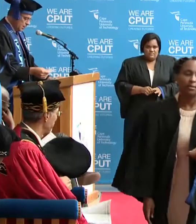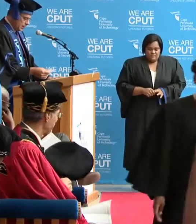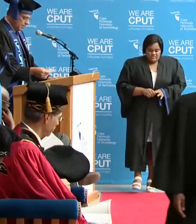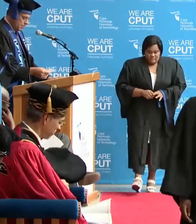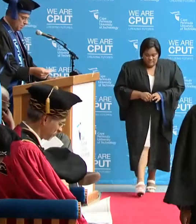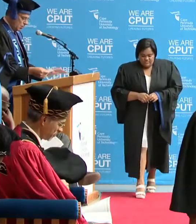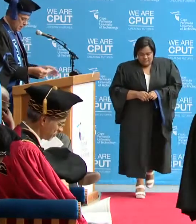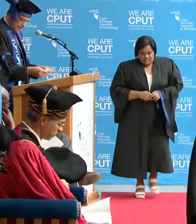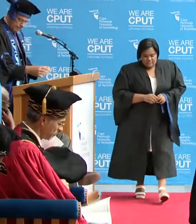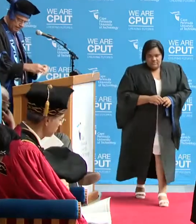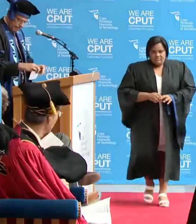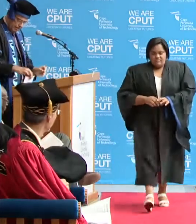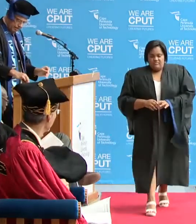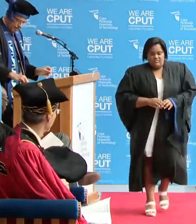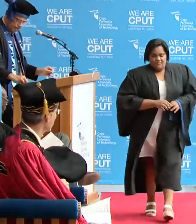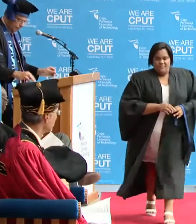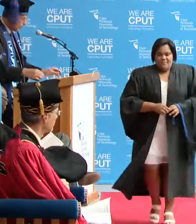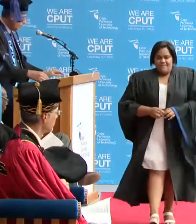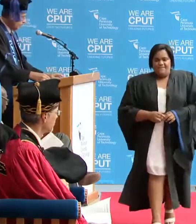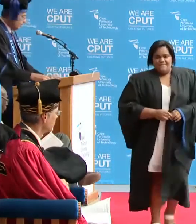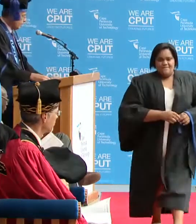Bronwyn Elizabeth Mori.